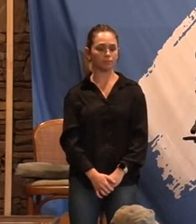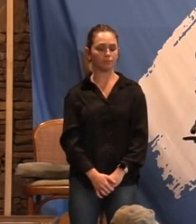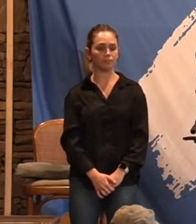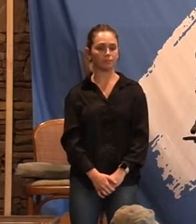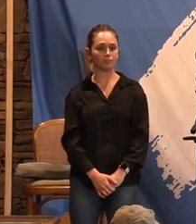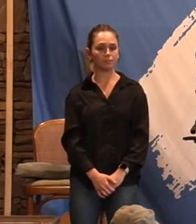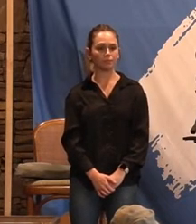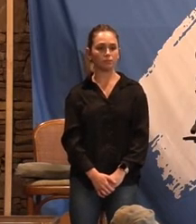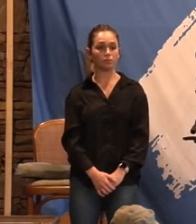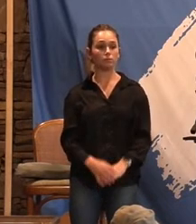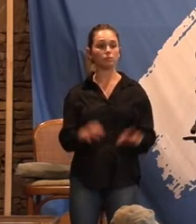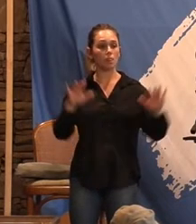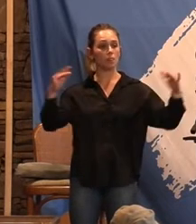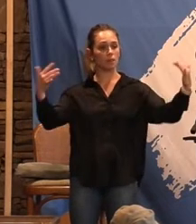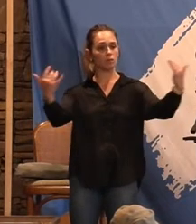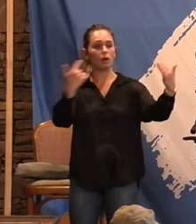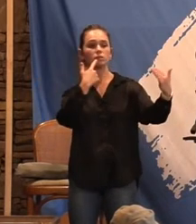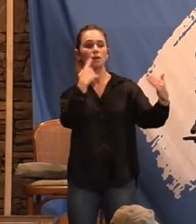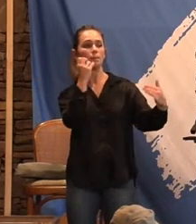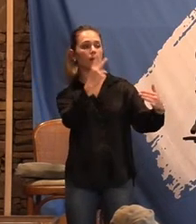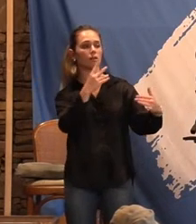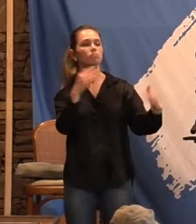"Justice," said the crowd.